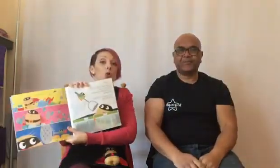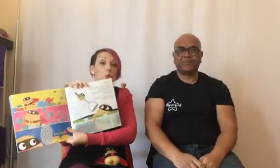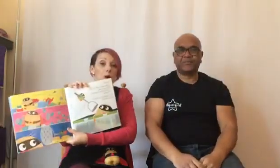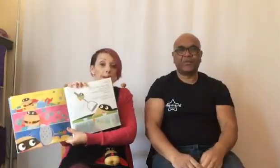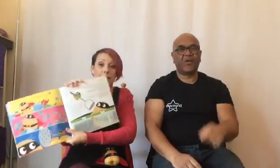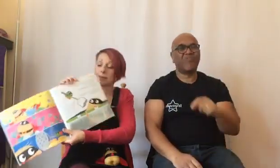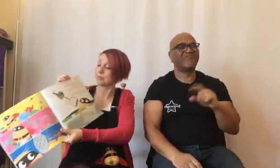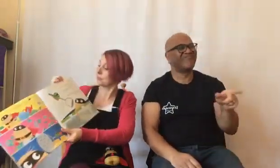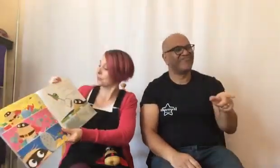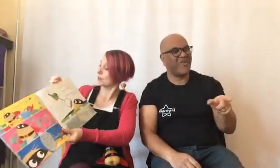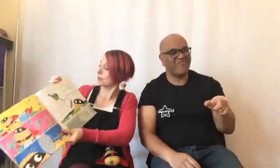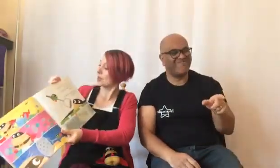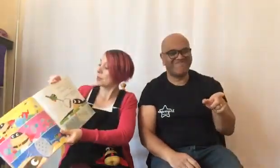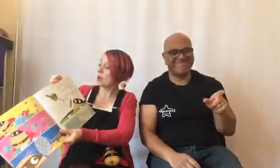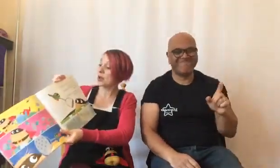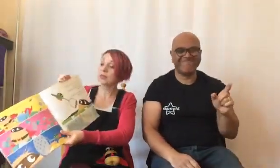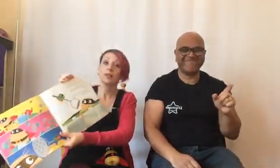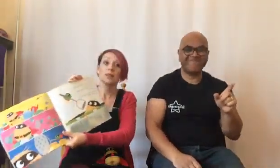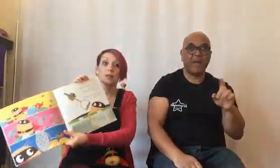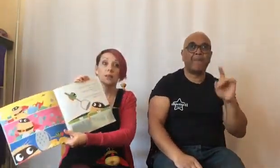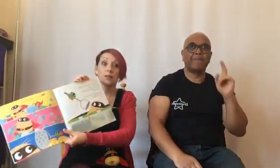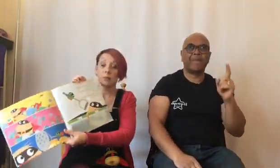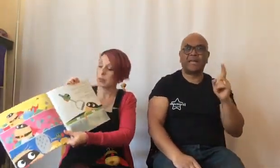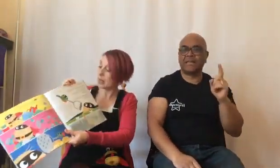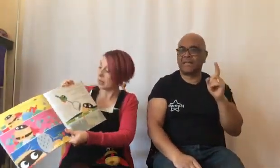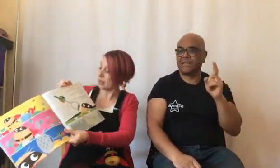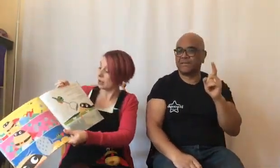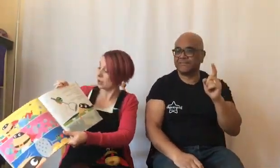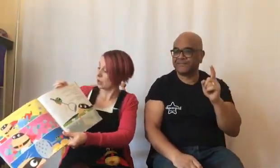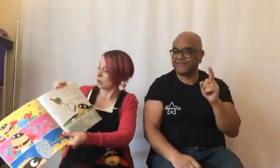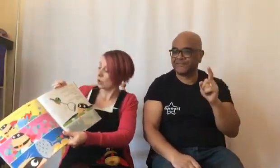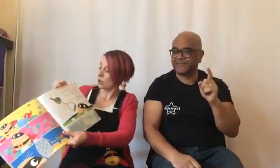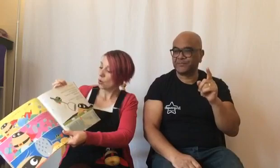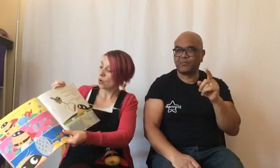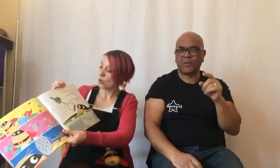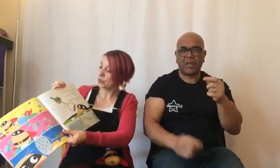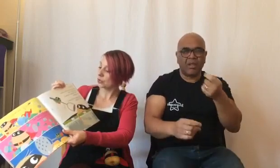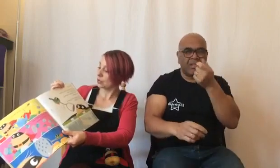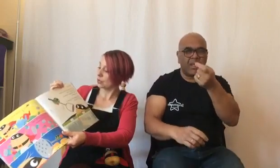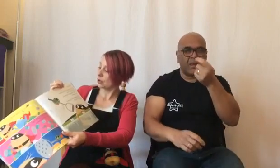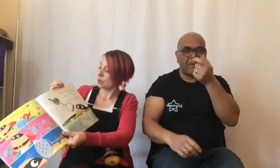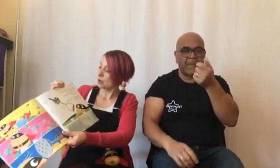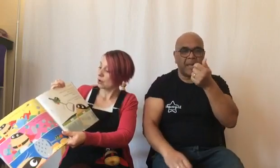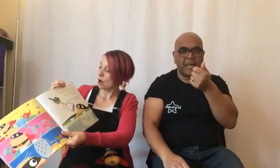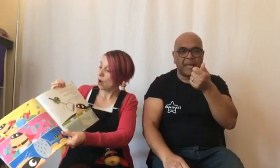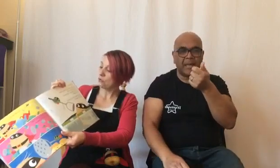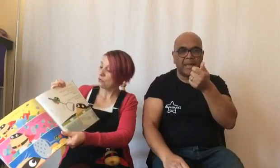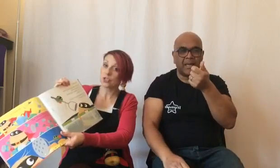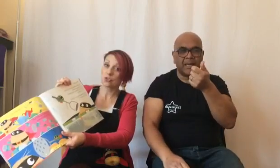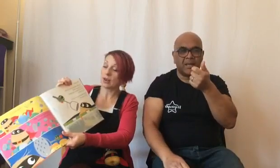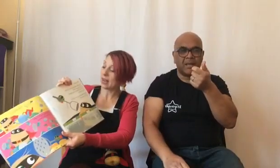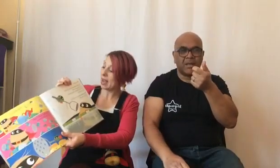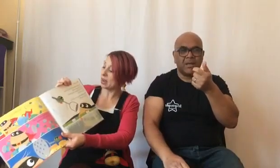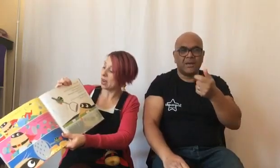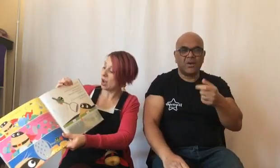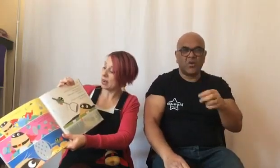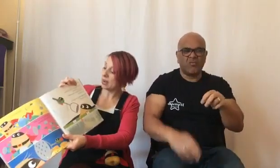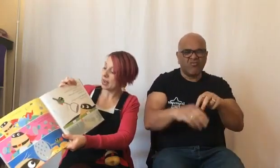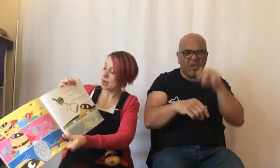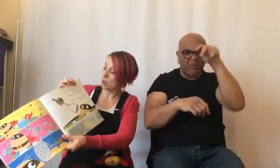Not quite, but the pea was off his trolley